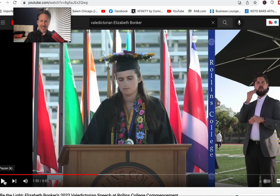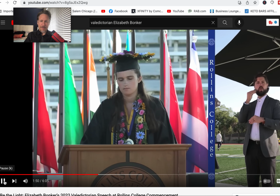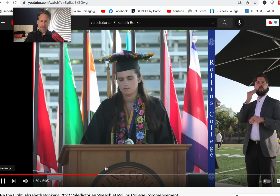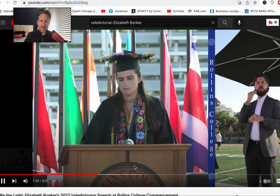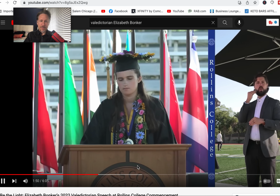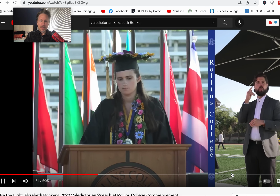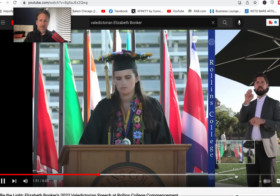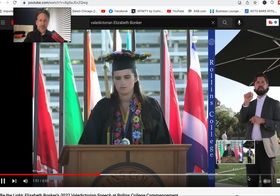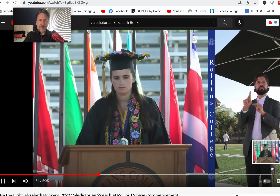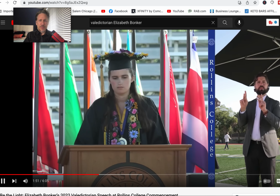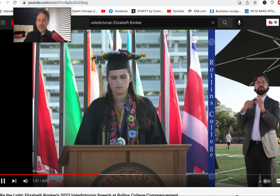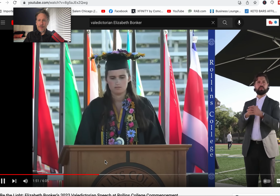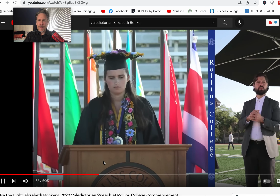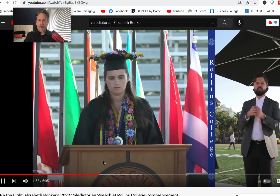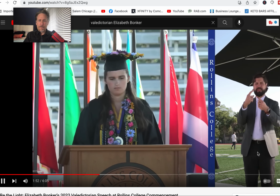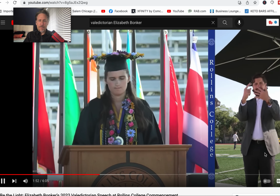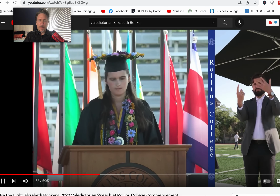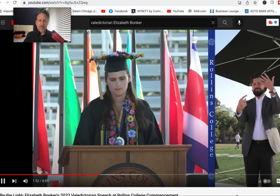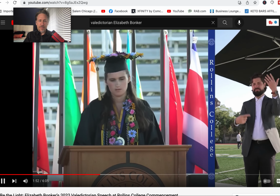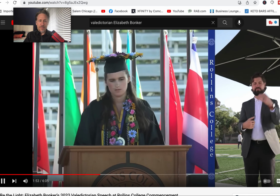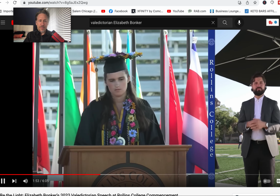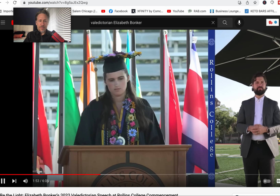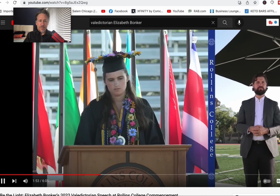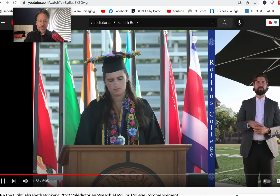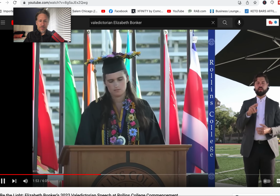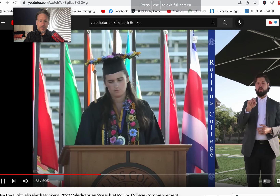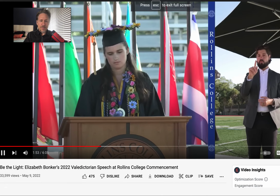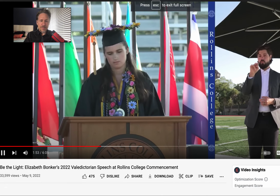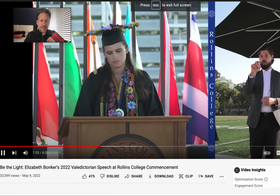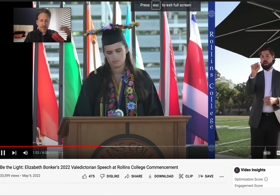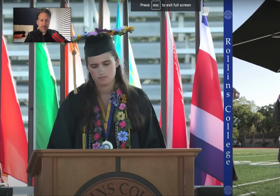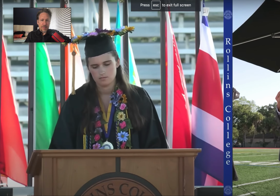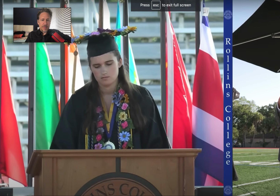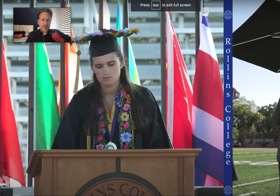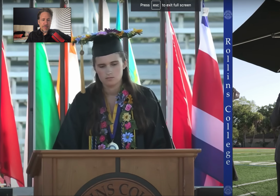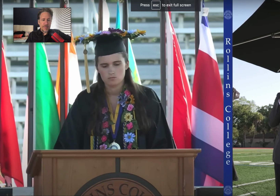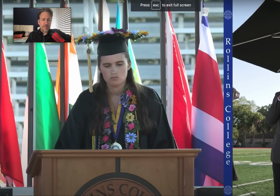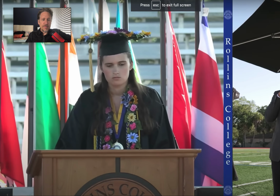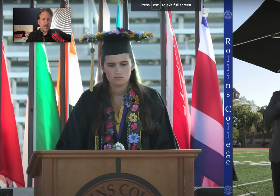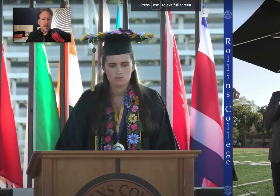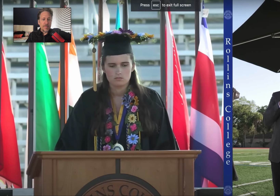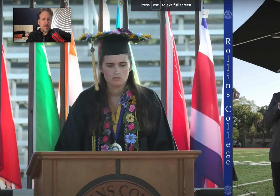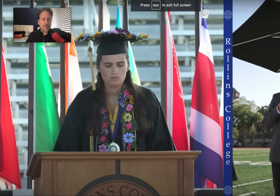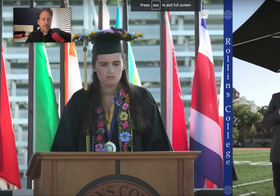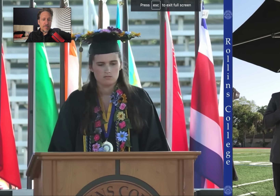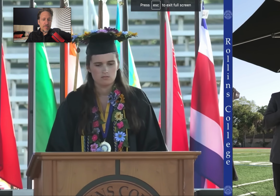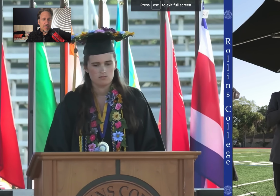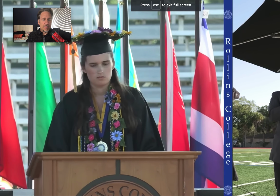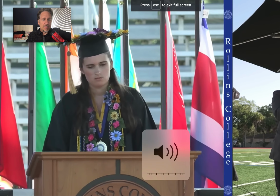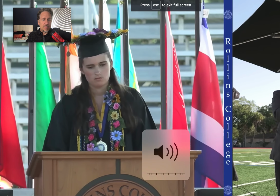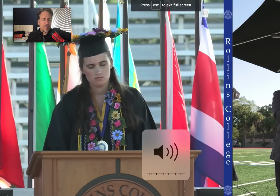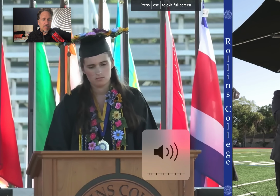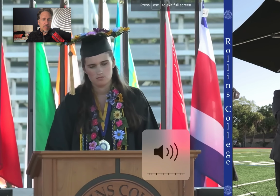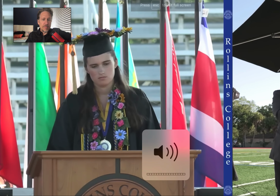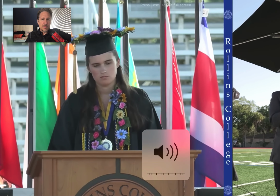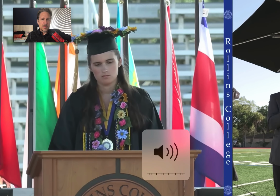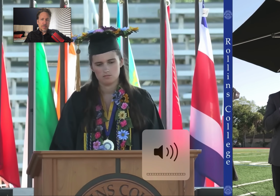this. Rollins has instilled in all of us that service to others gives meaning to our own lives and to those we